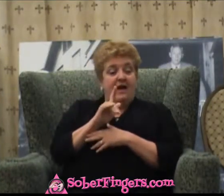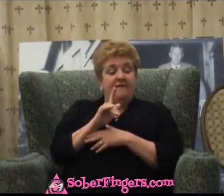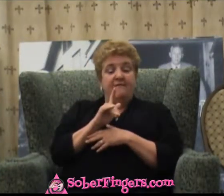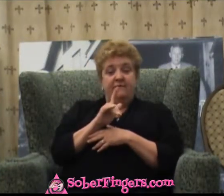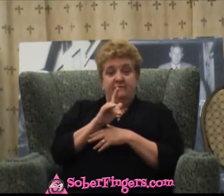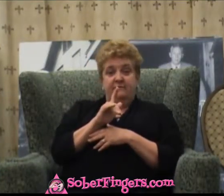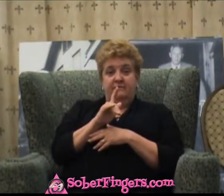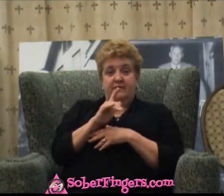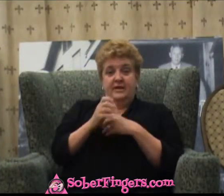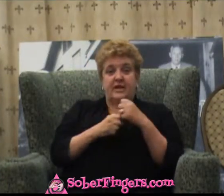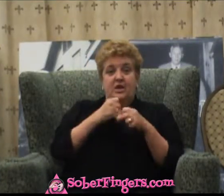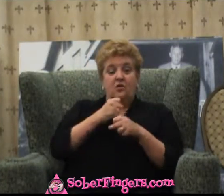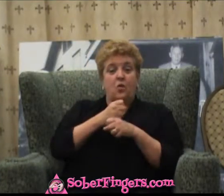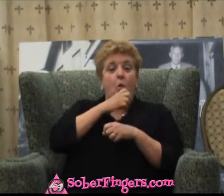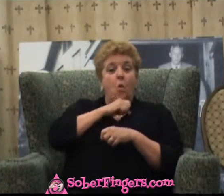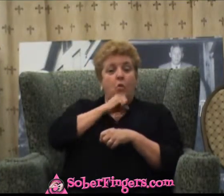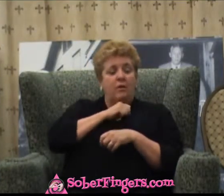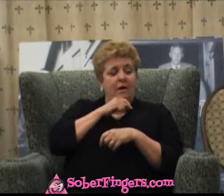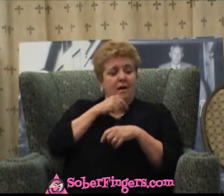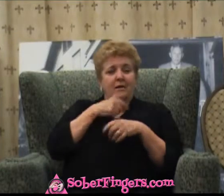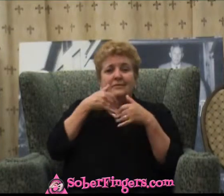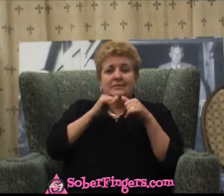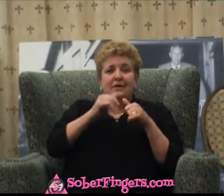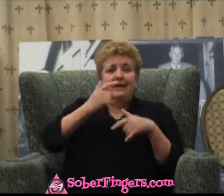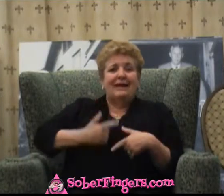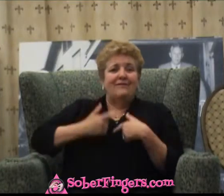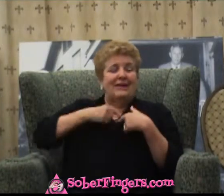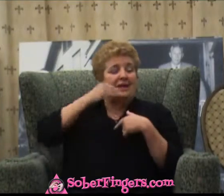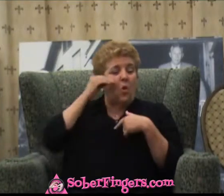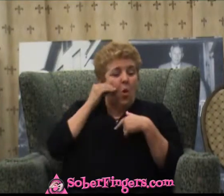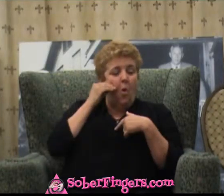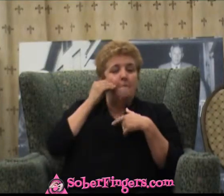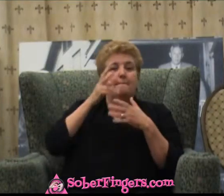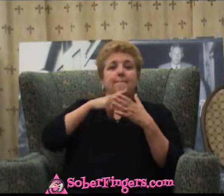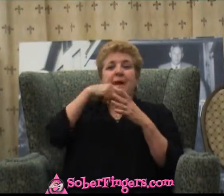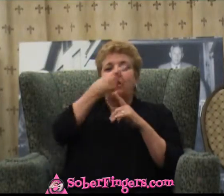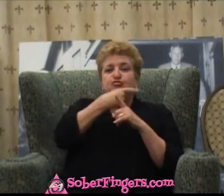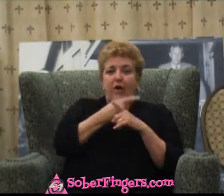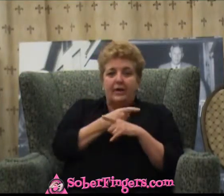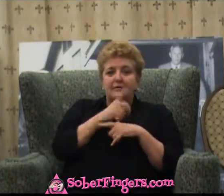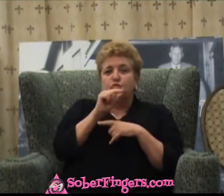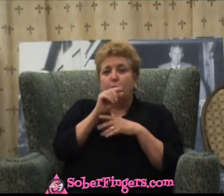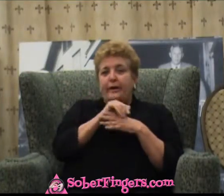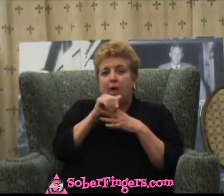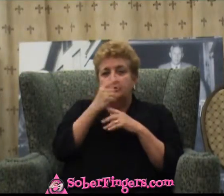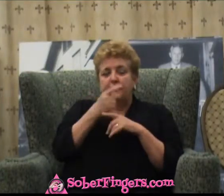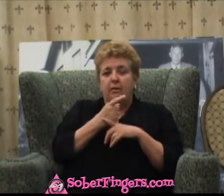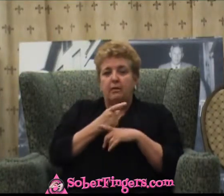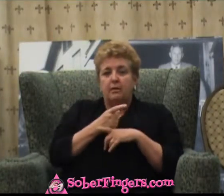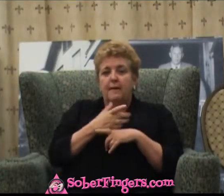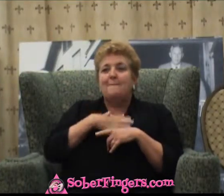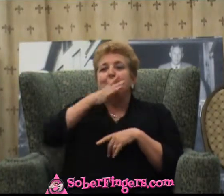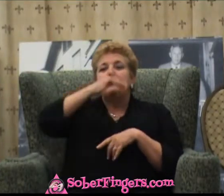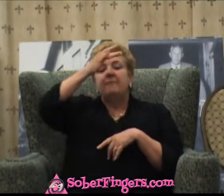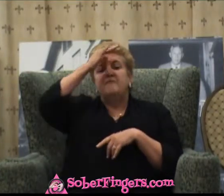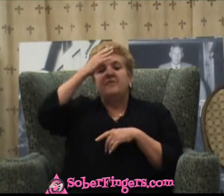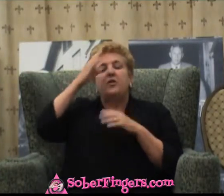rent, my mother and father decided to move to Florida and throw me out on the street. And